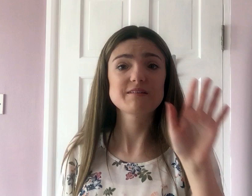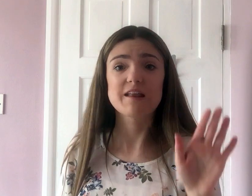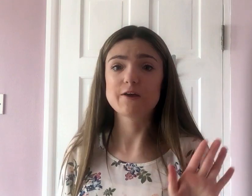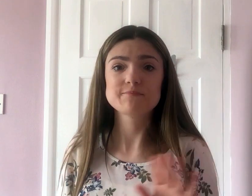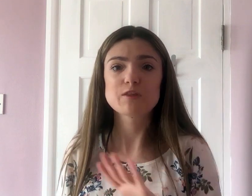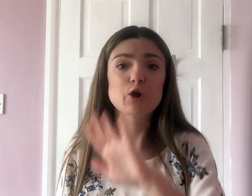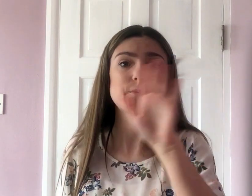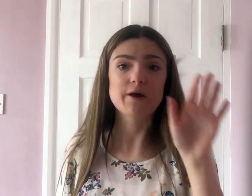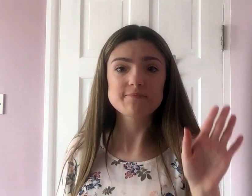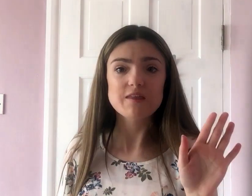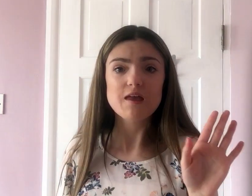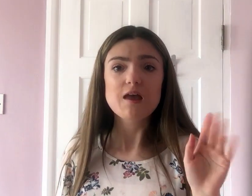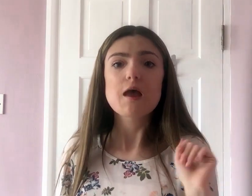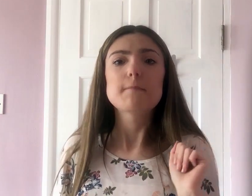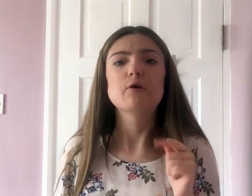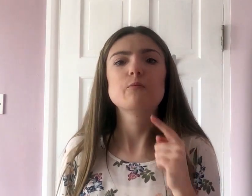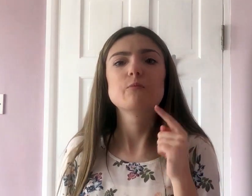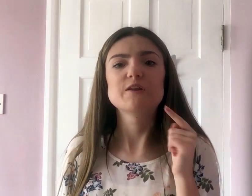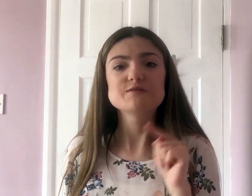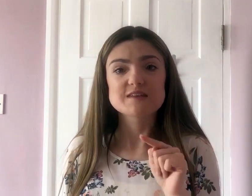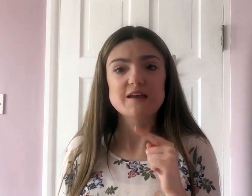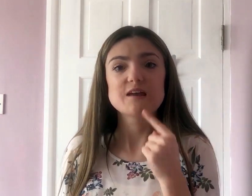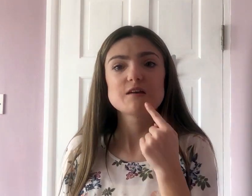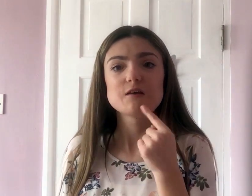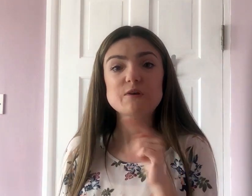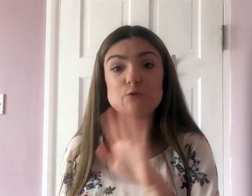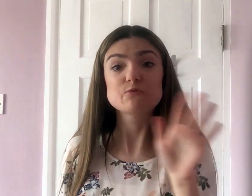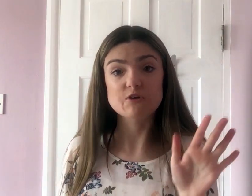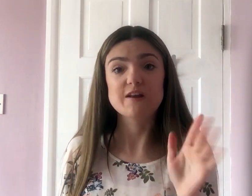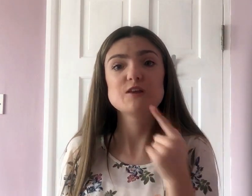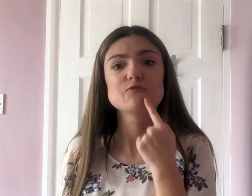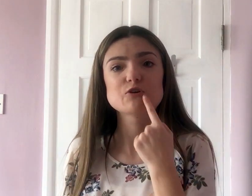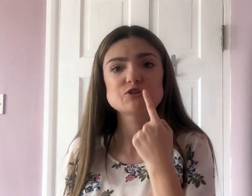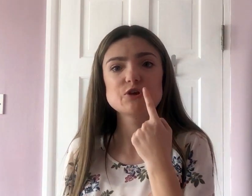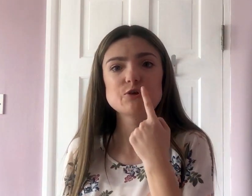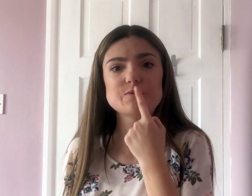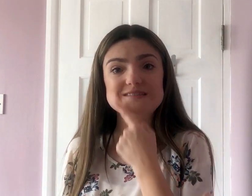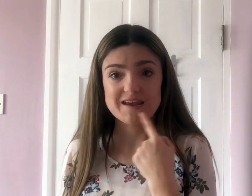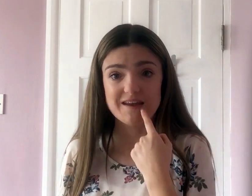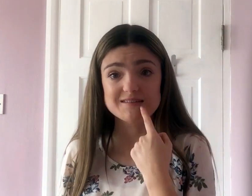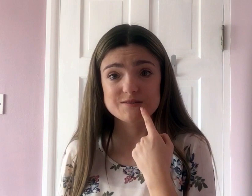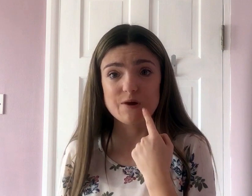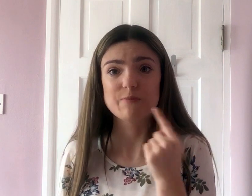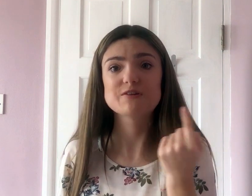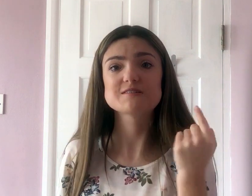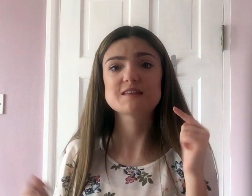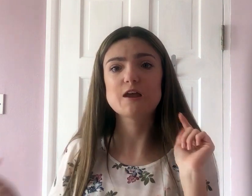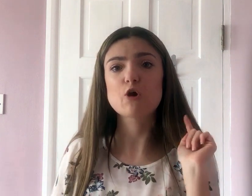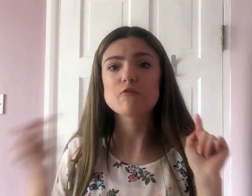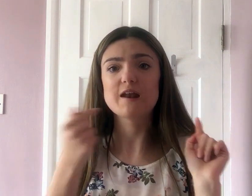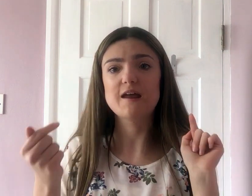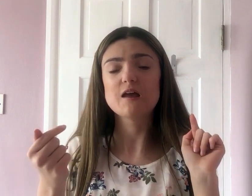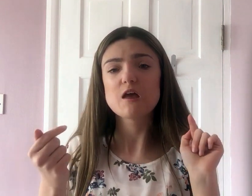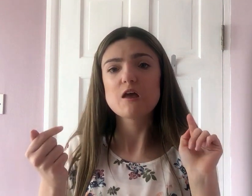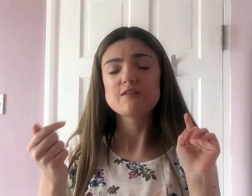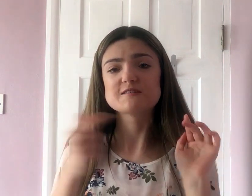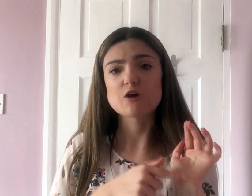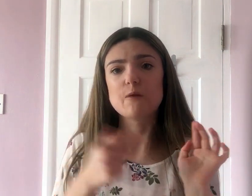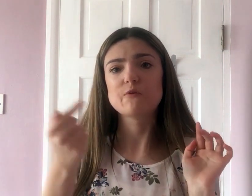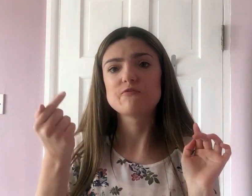hello, goodbye. But when you say it, when you sign it, you've got to say it as well because they correlate the sign with